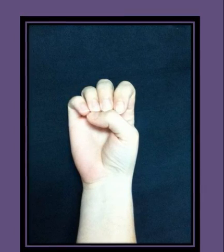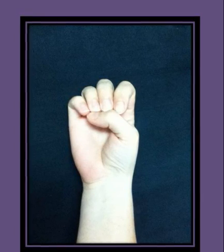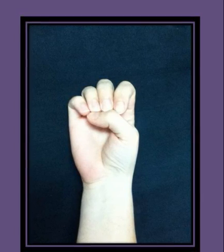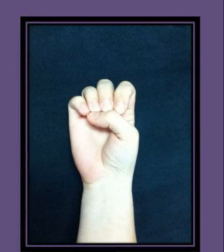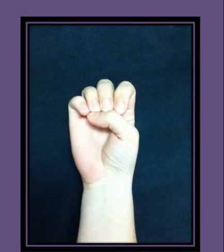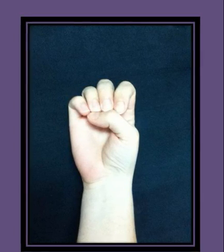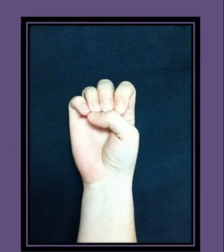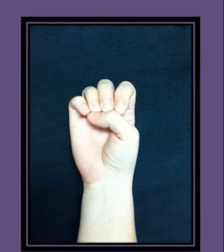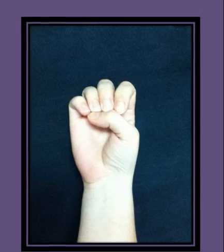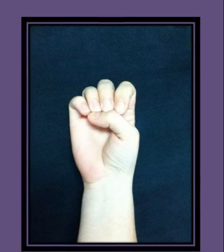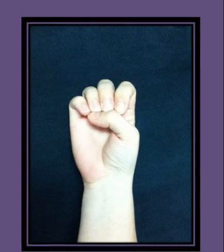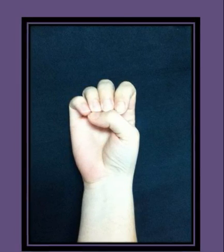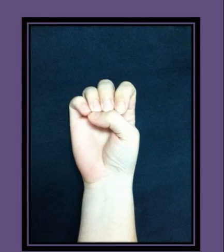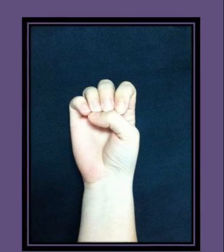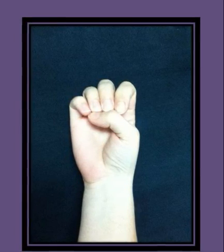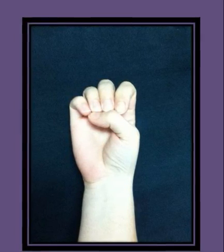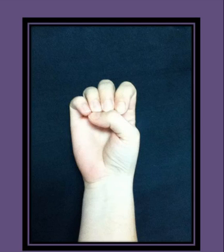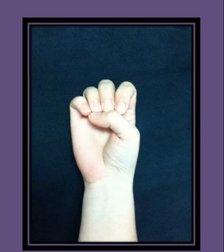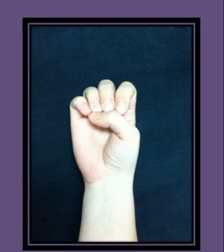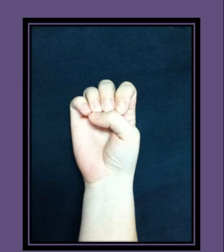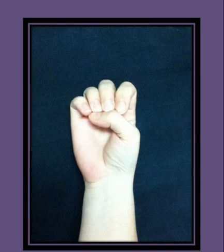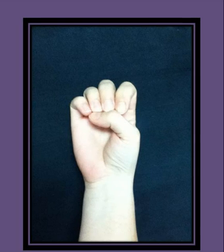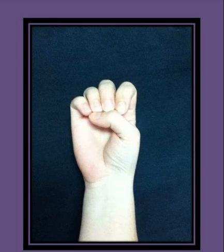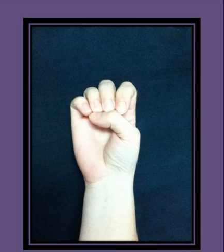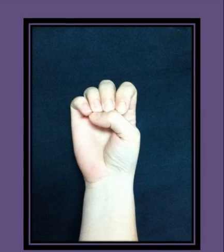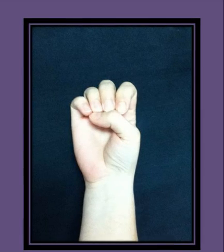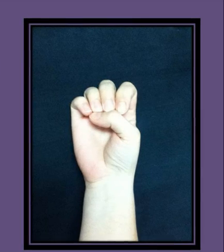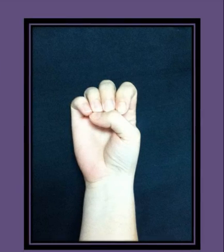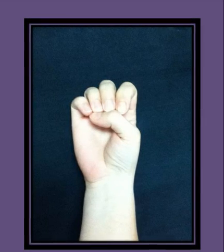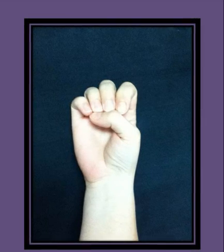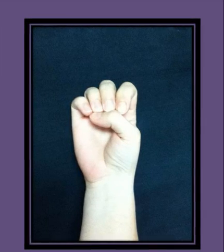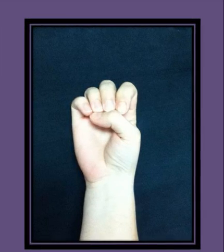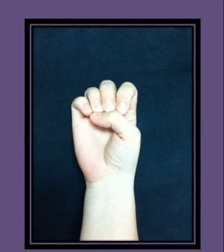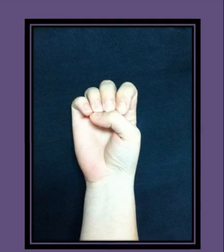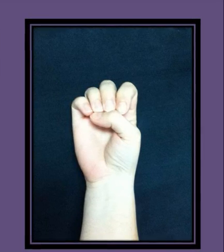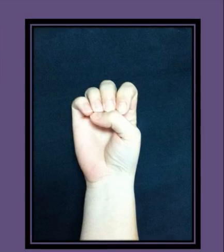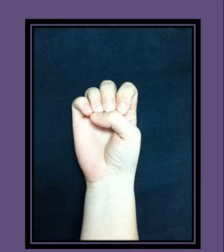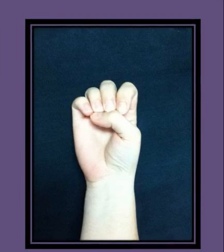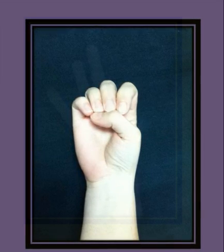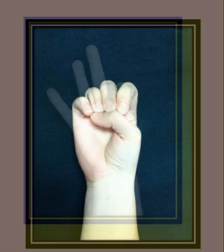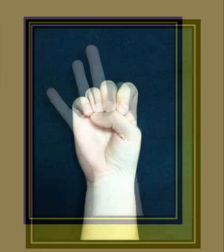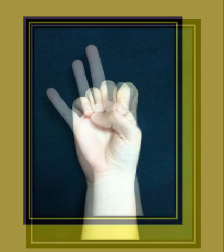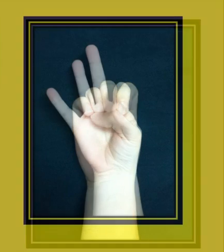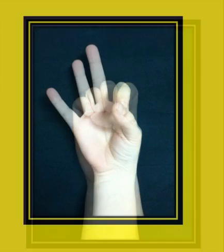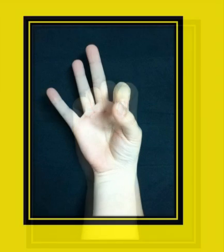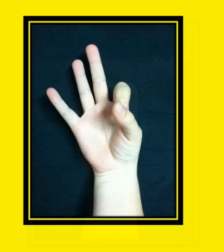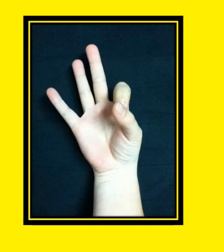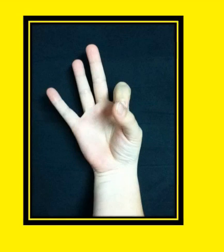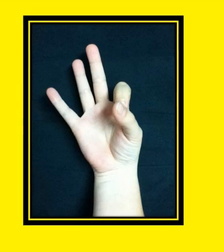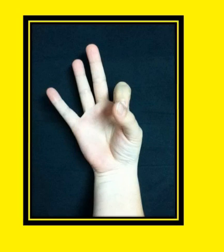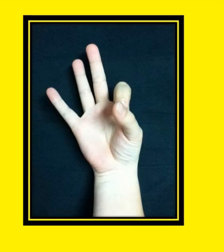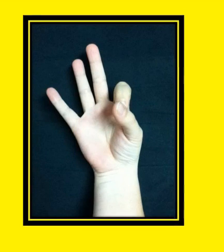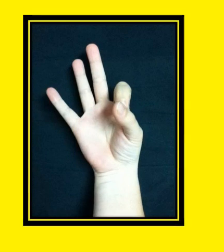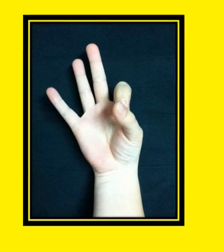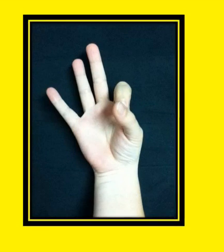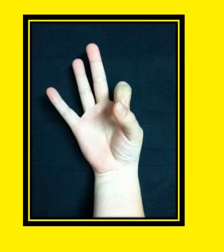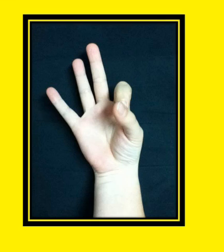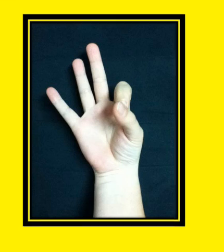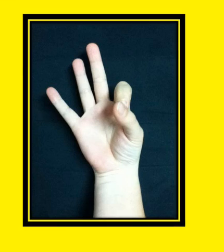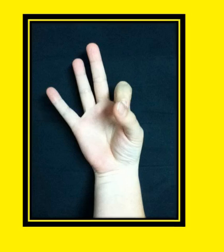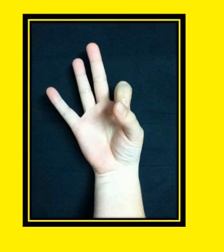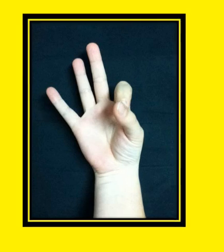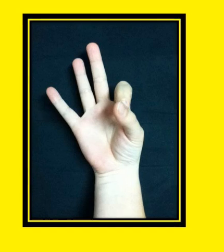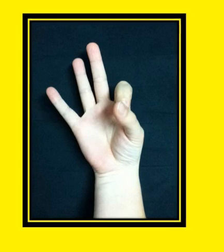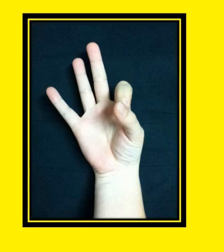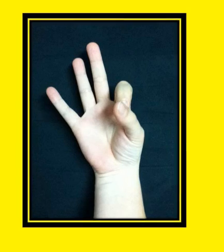line, you will then place those 4 bent fingers on top of your thumb. F is for